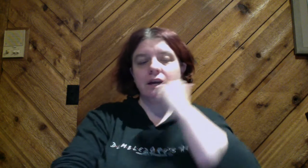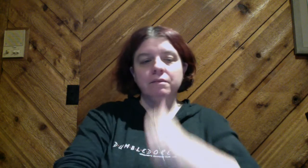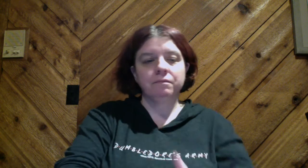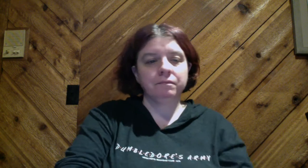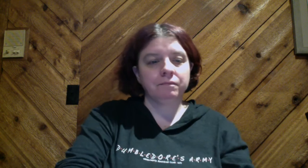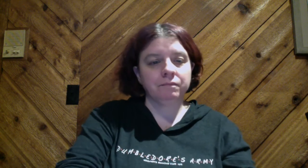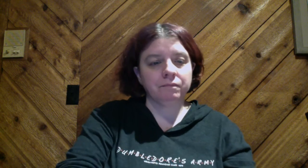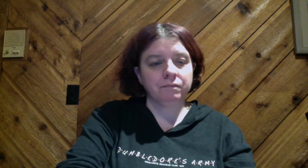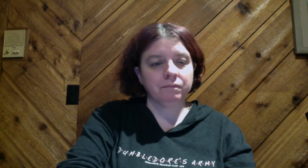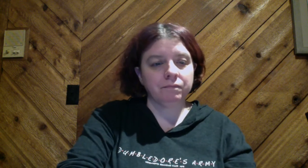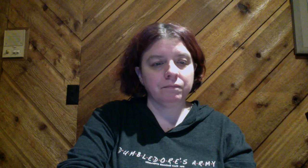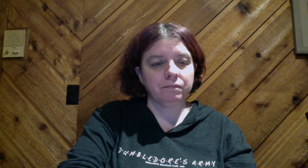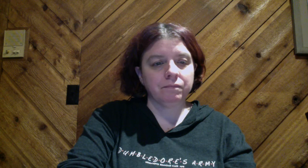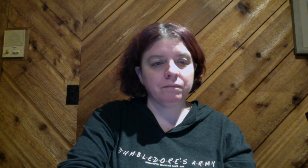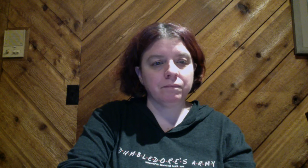day.